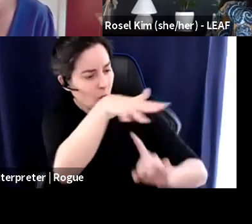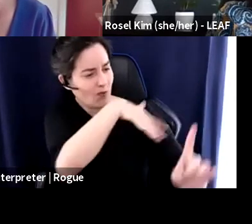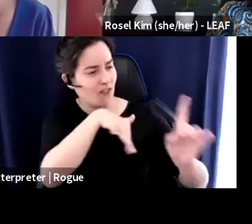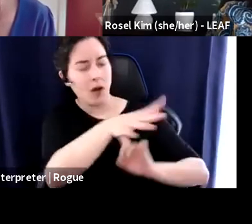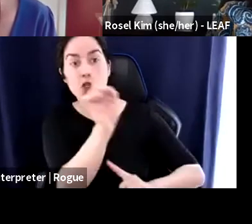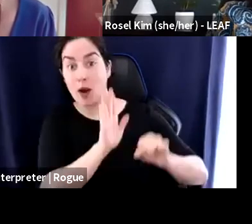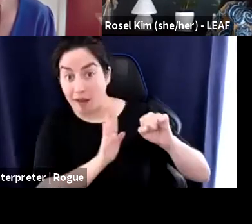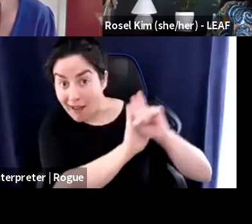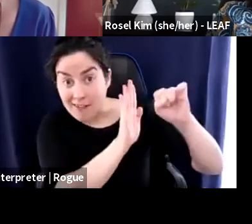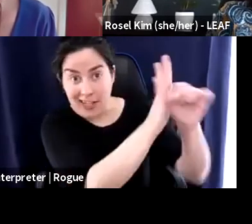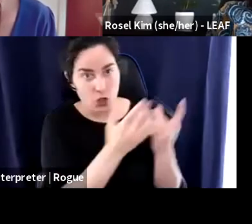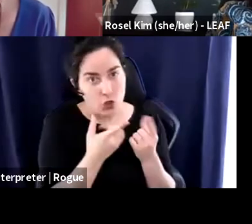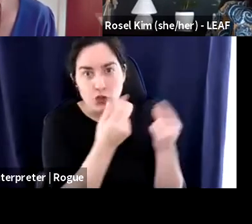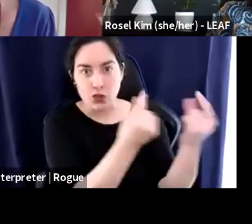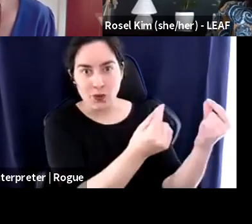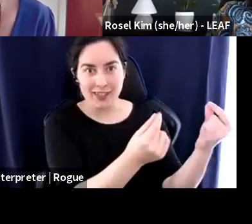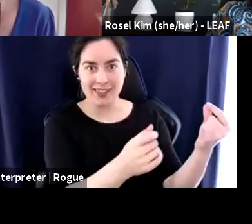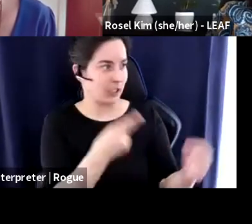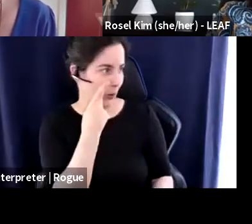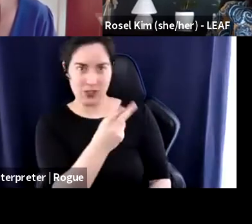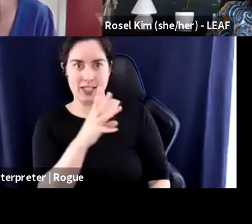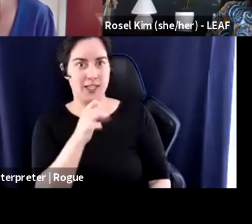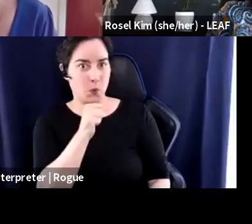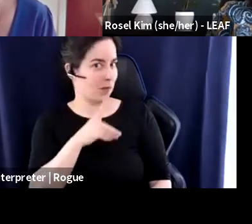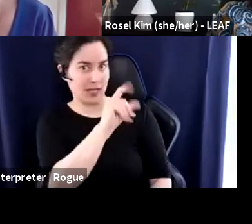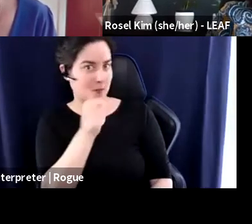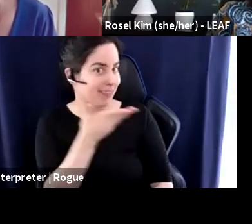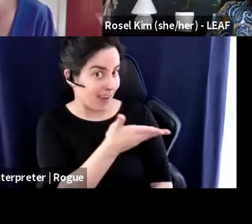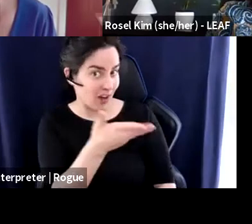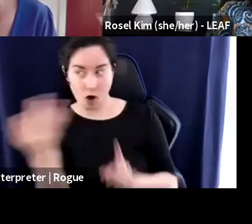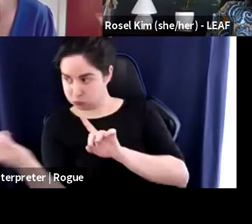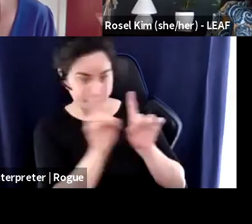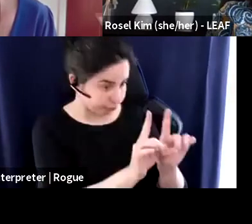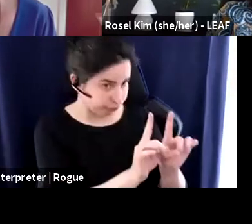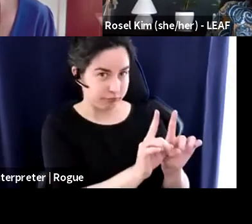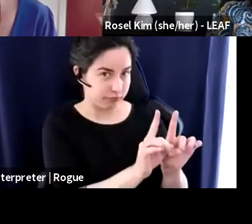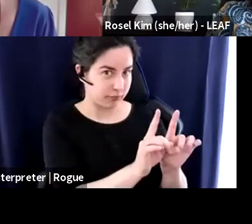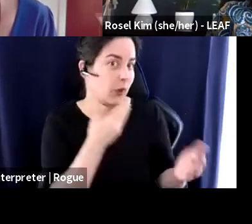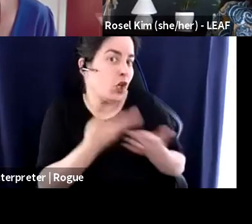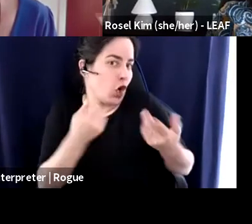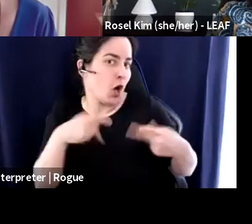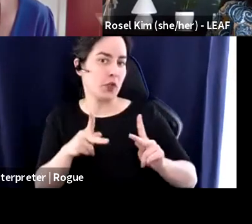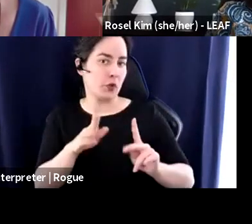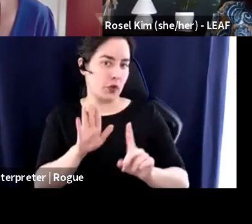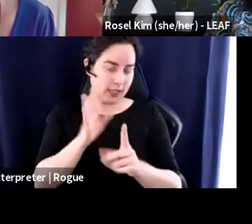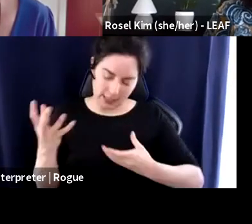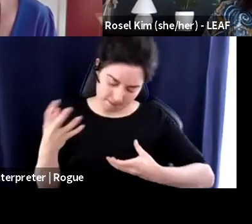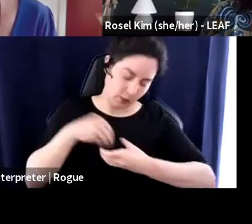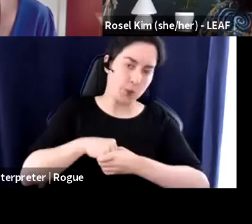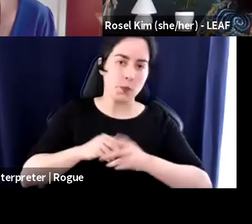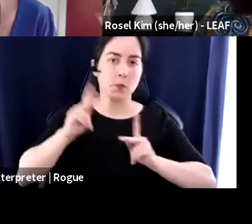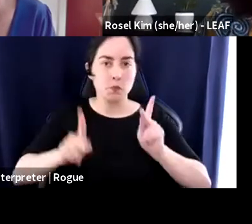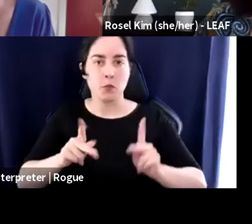think those are wonderful opportunities to make sure that we include the voices of women